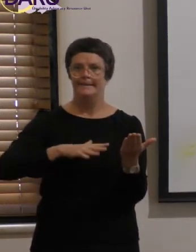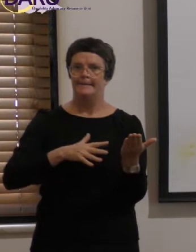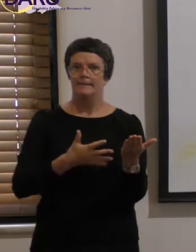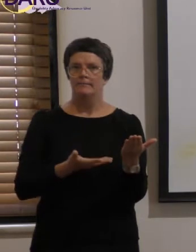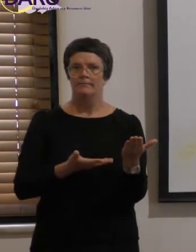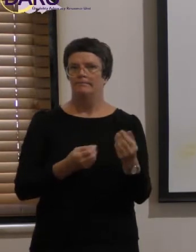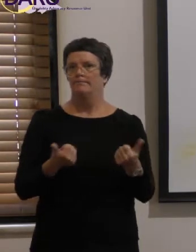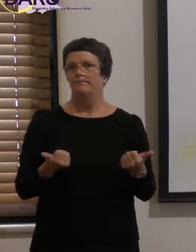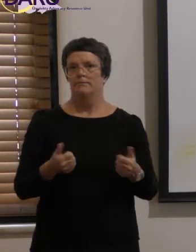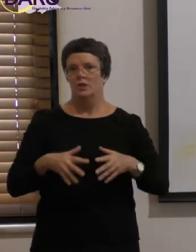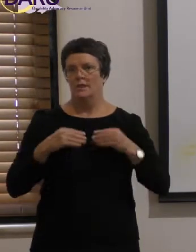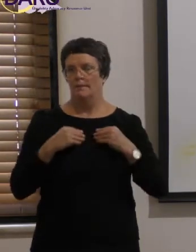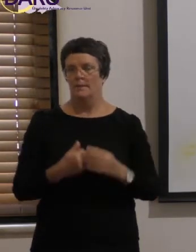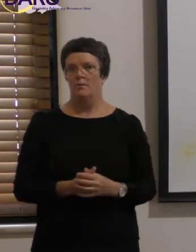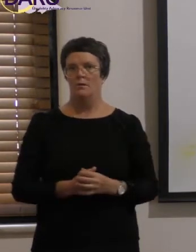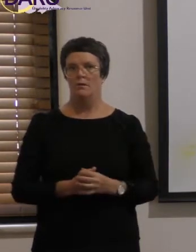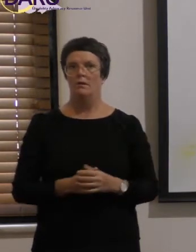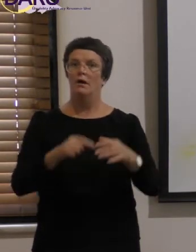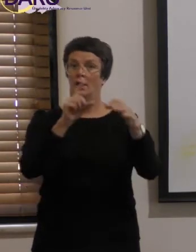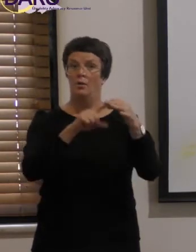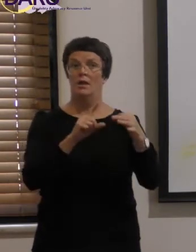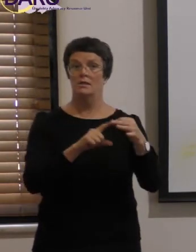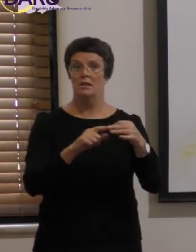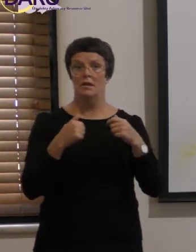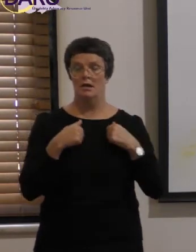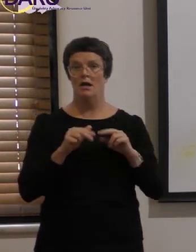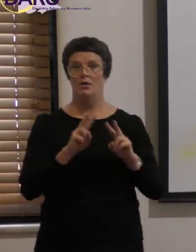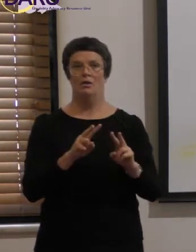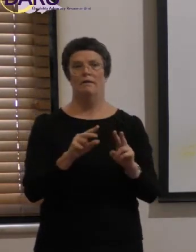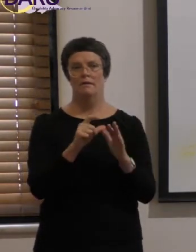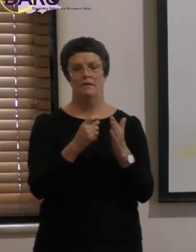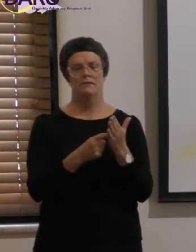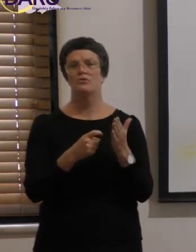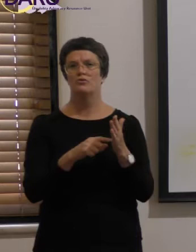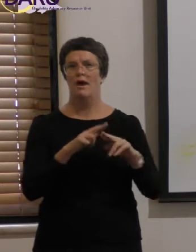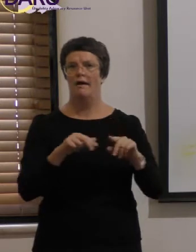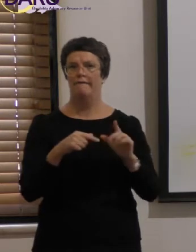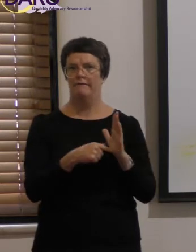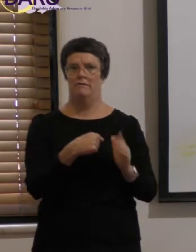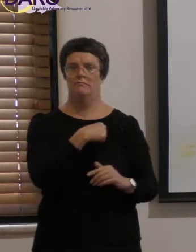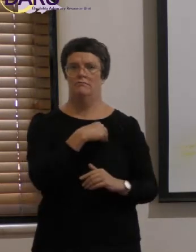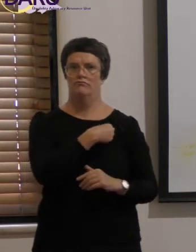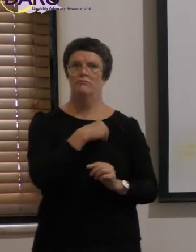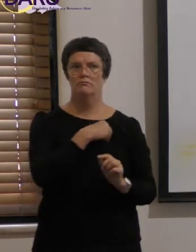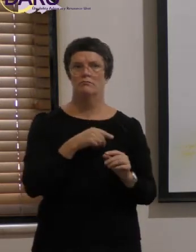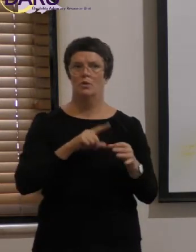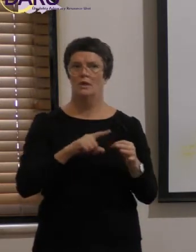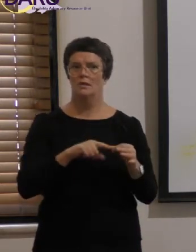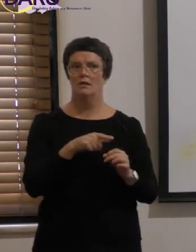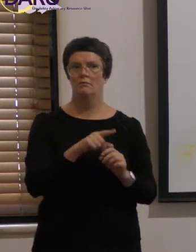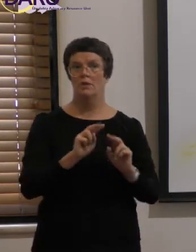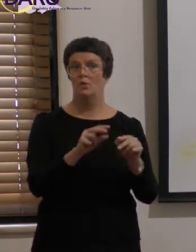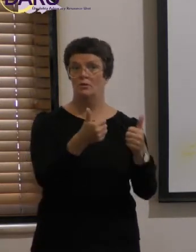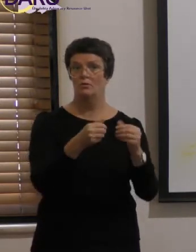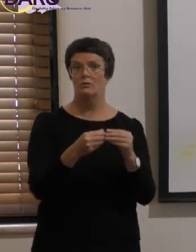that are not okay. Queensland, I've looked at the draft Queensland Department of Education one, and that's looking really good. It's based on the